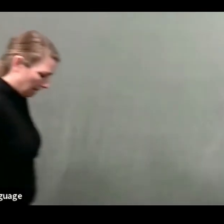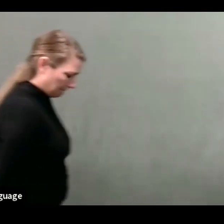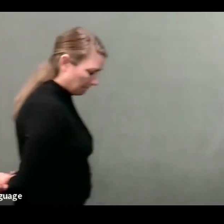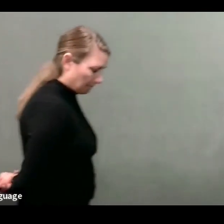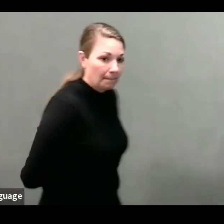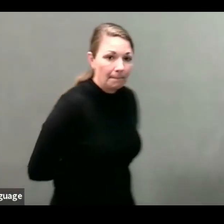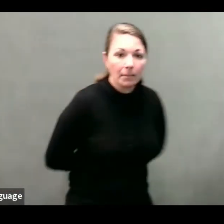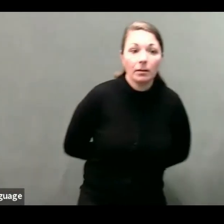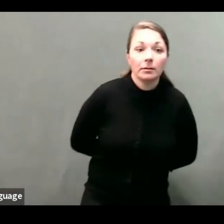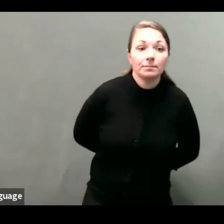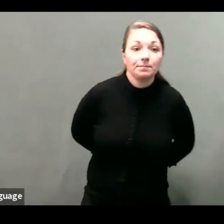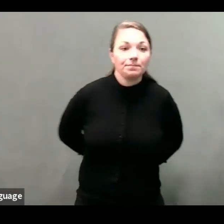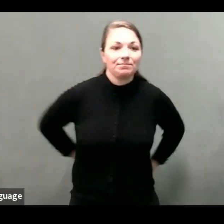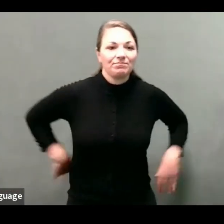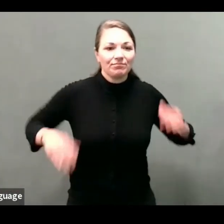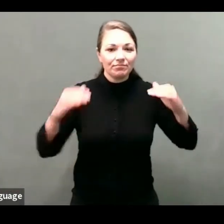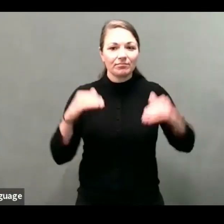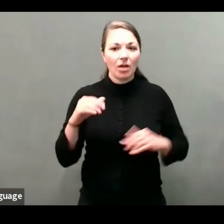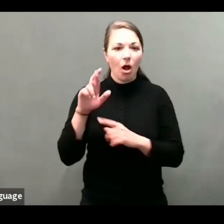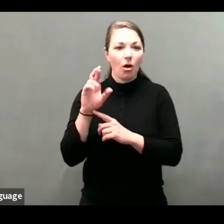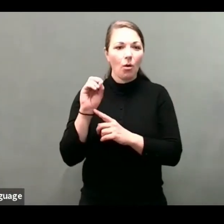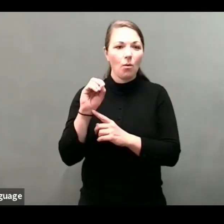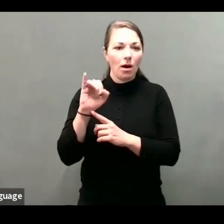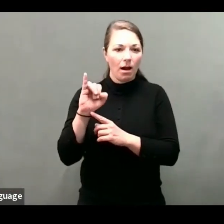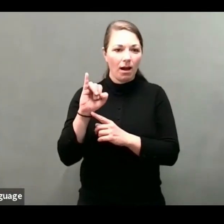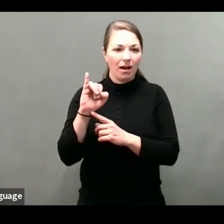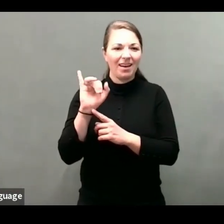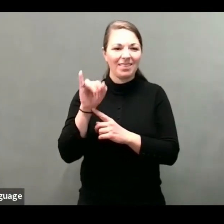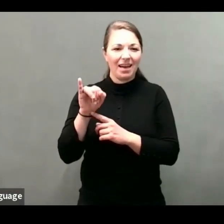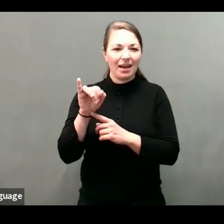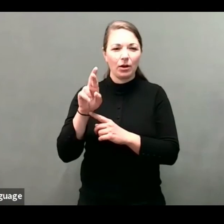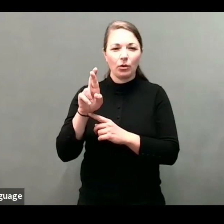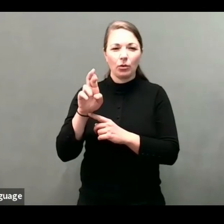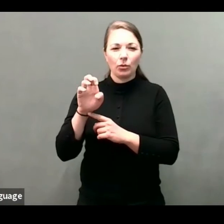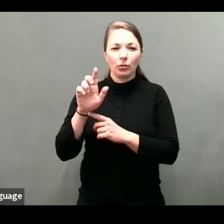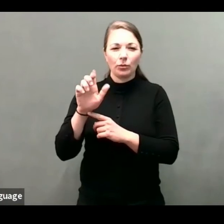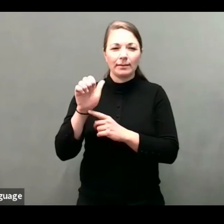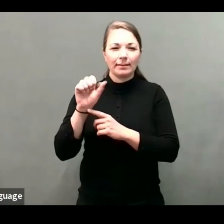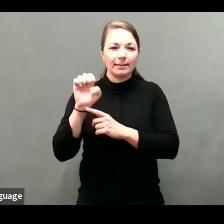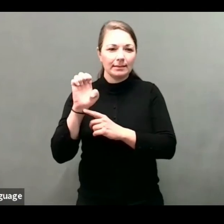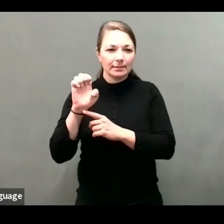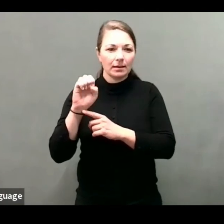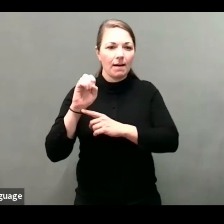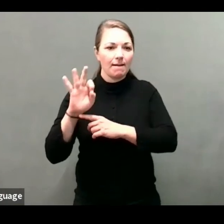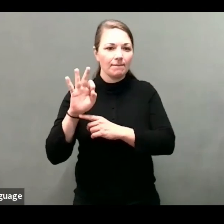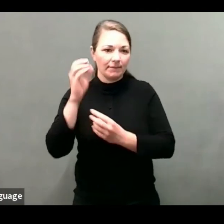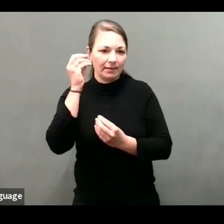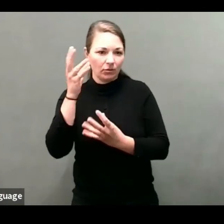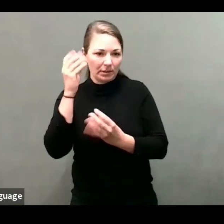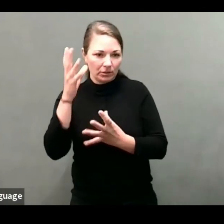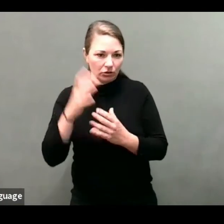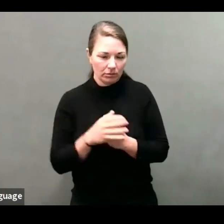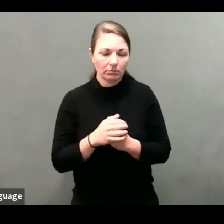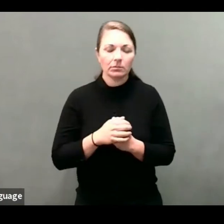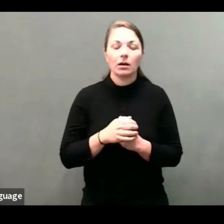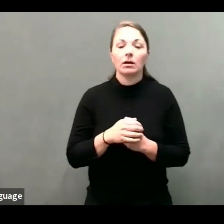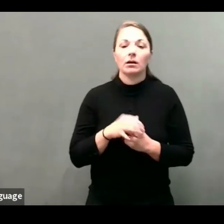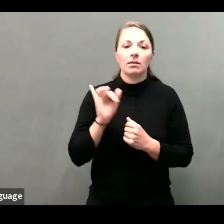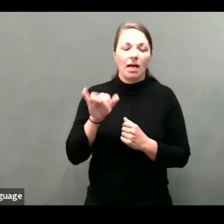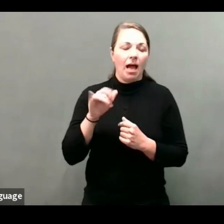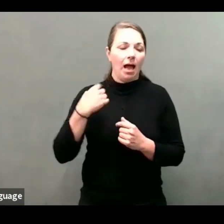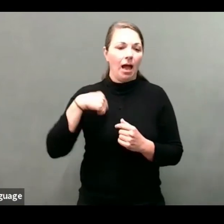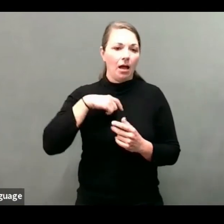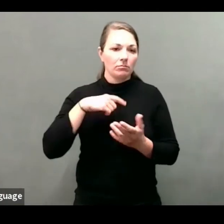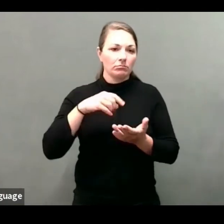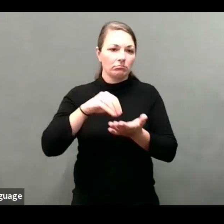Then the medical release of information, this is in order to release documentation and evidence to law